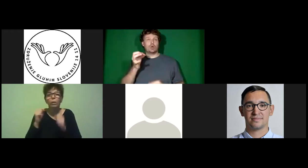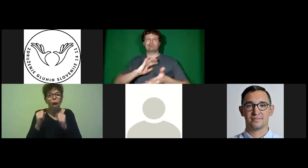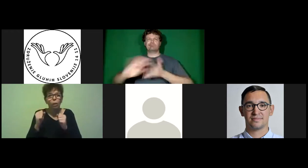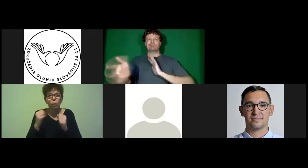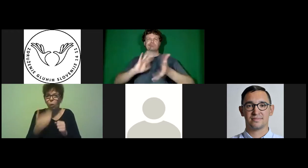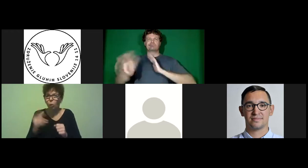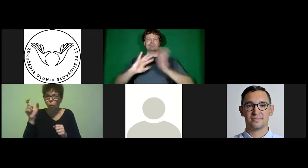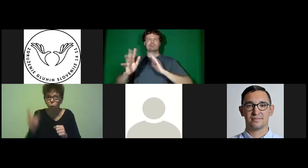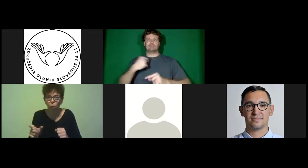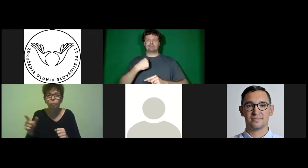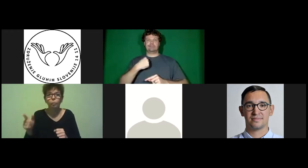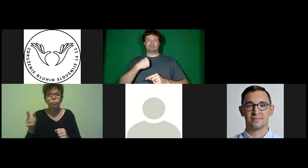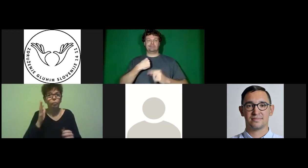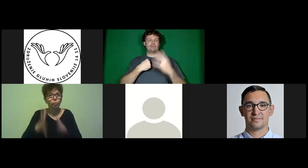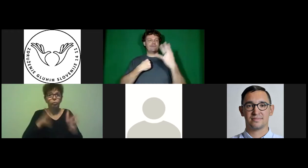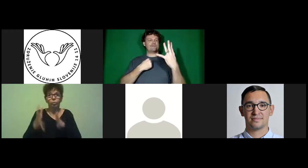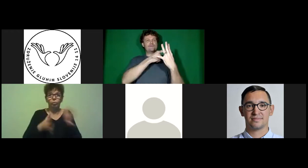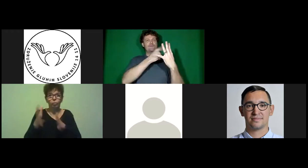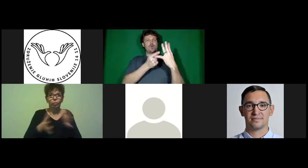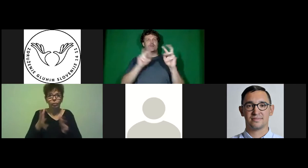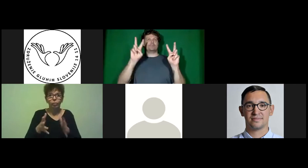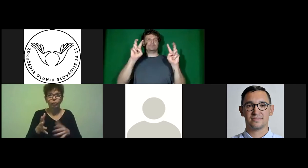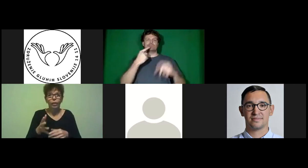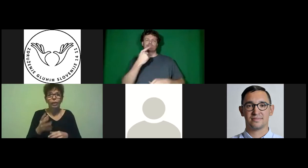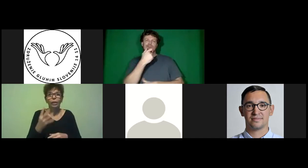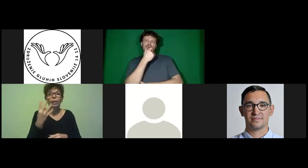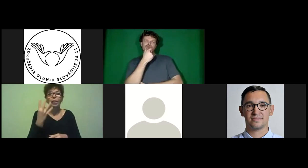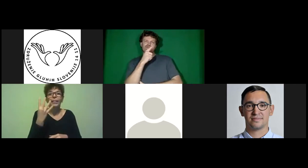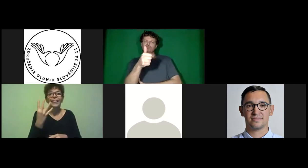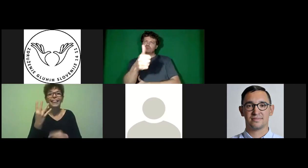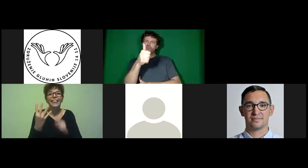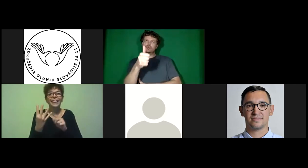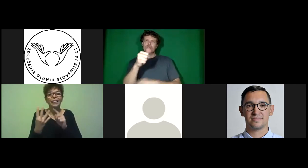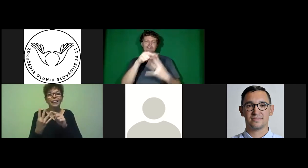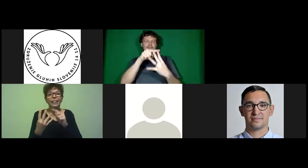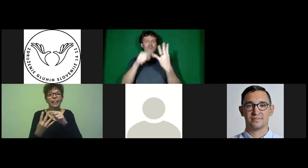This deaf interpreter actually lobbied further